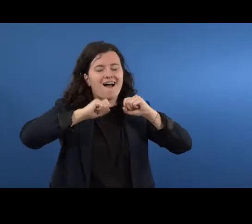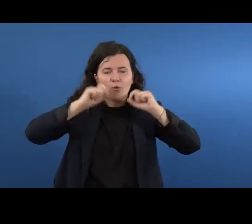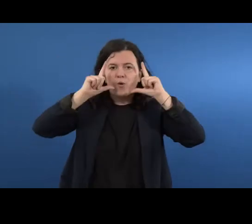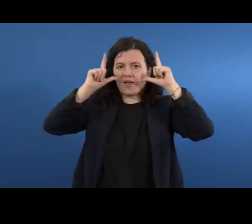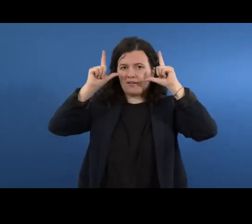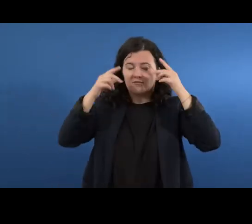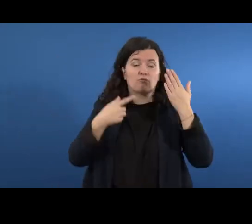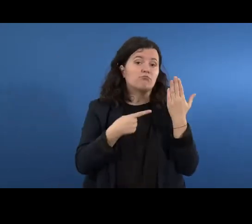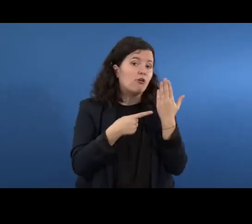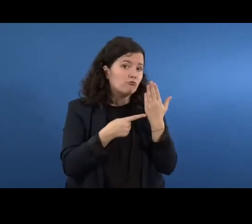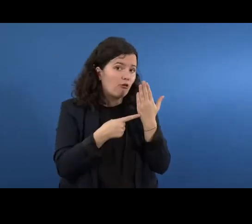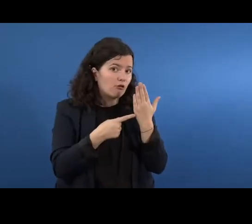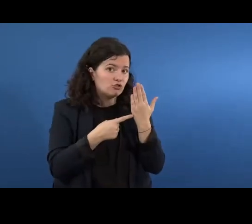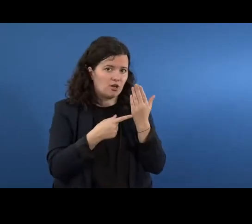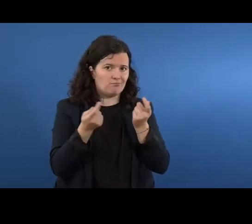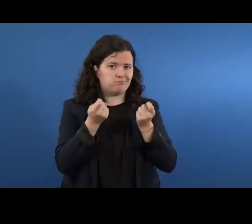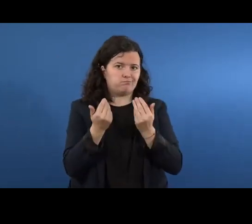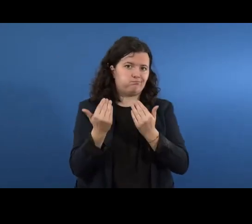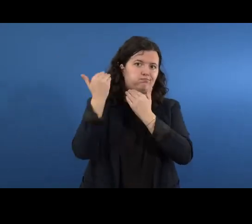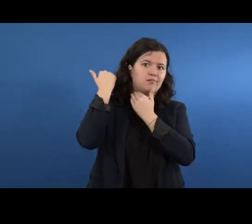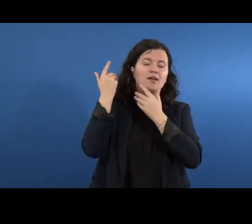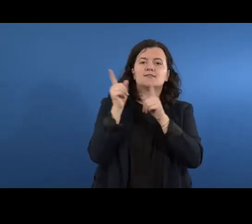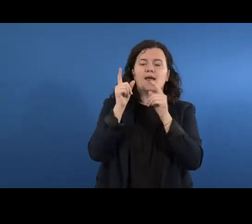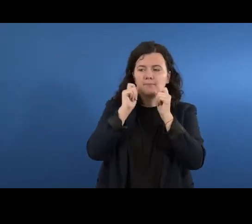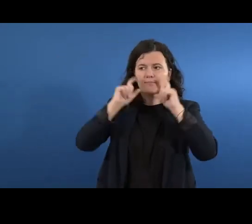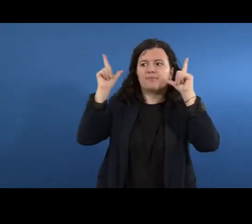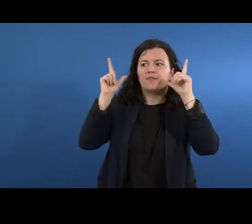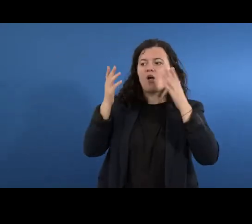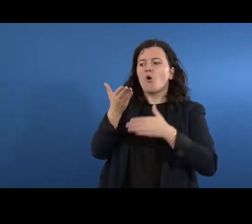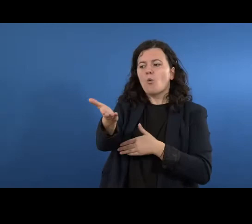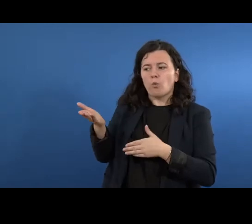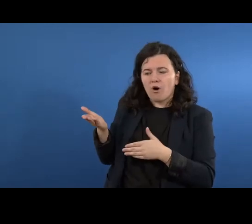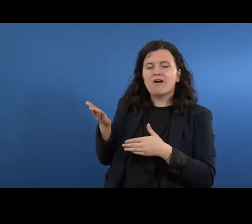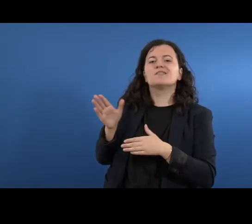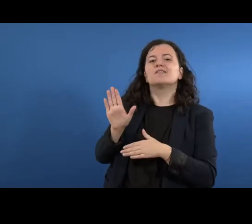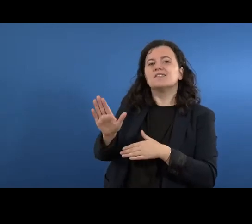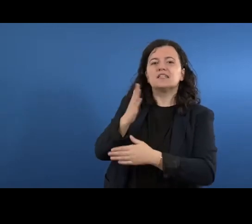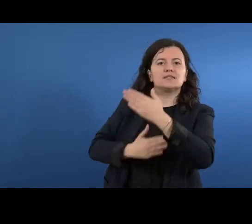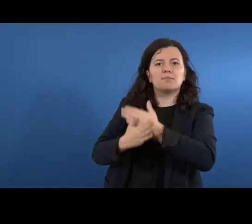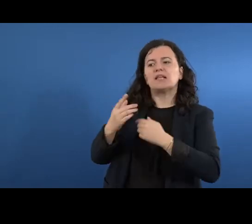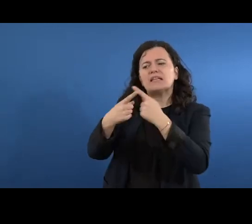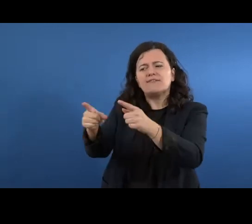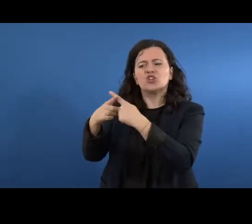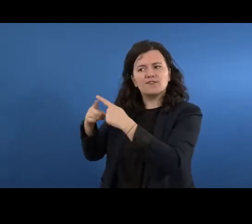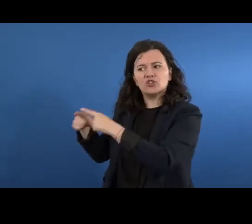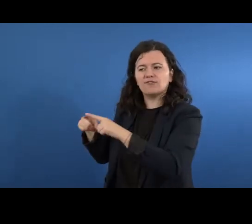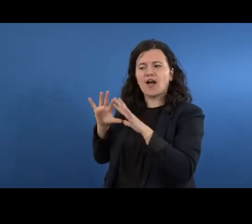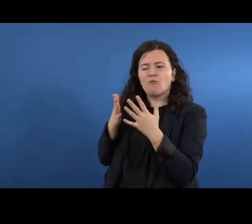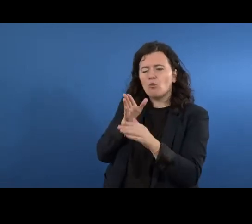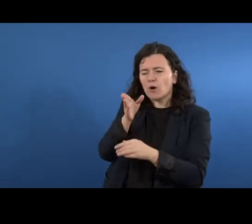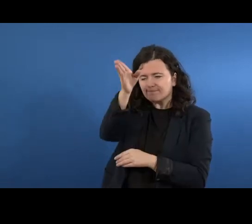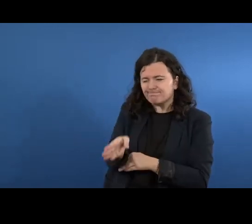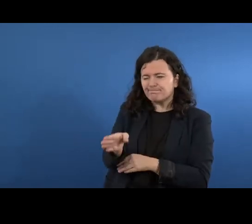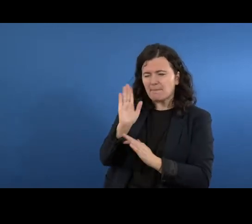teams on the needs of persons, specific needs of persons with disabilities. But again,